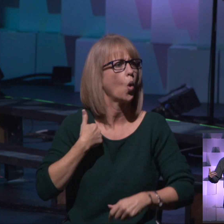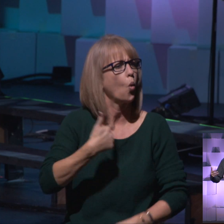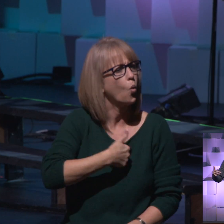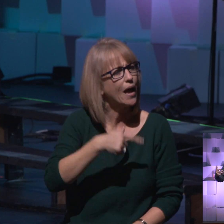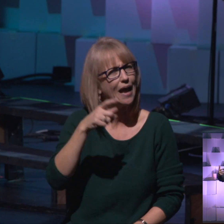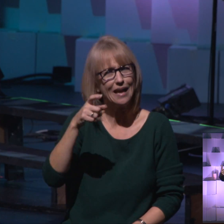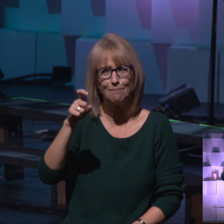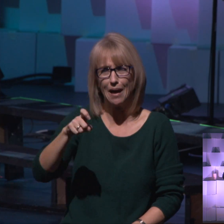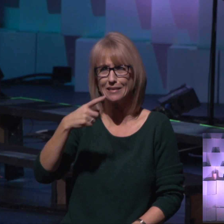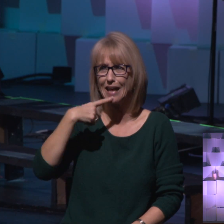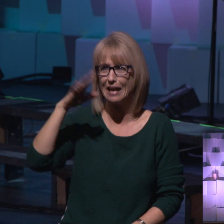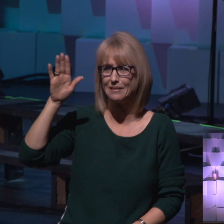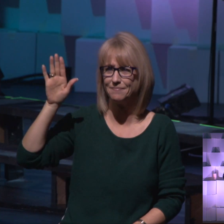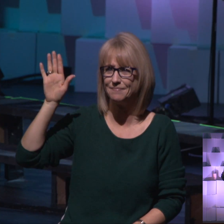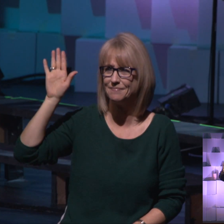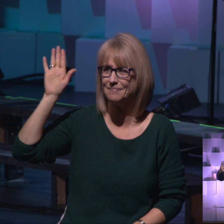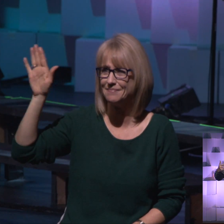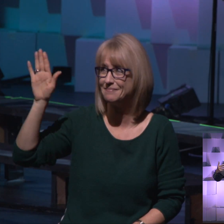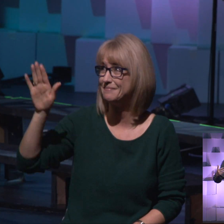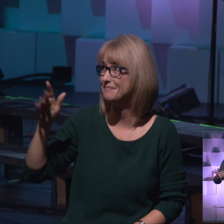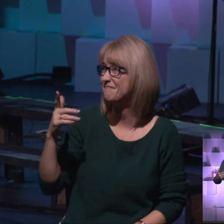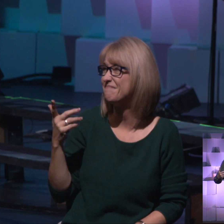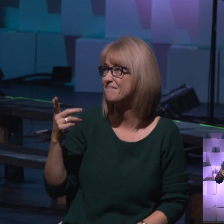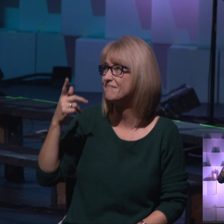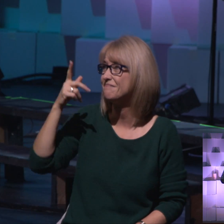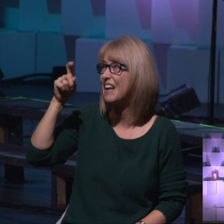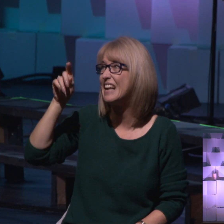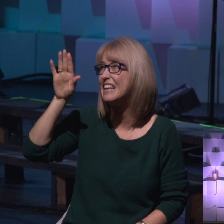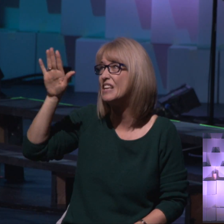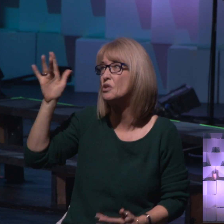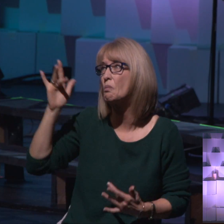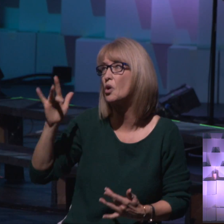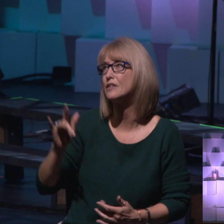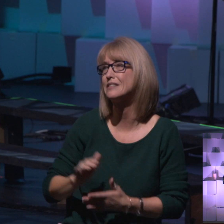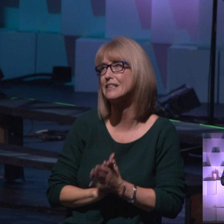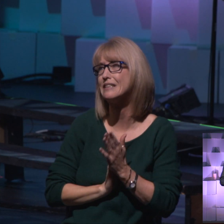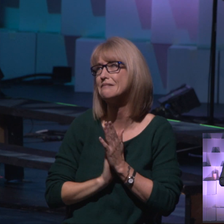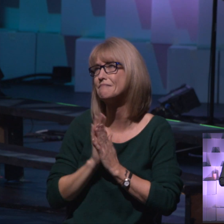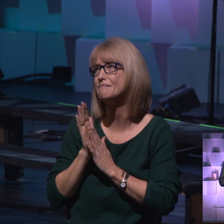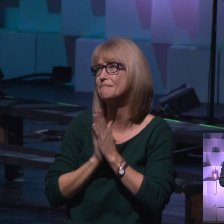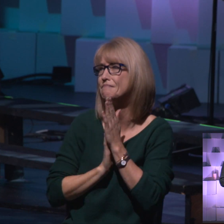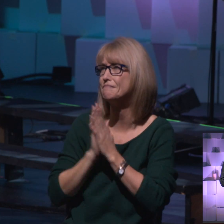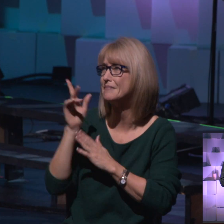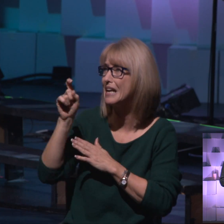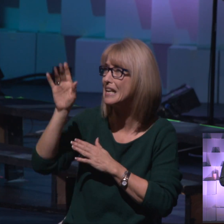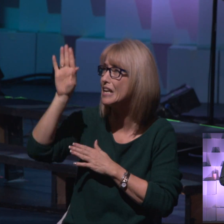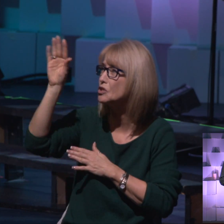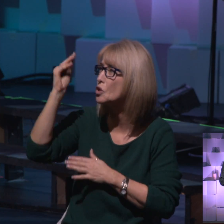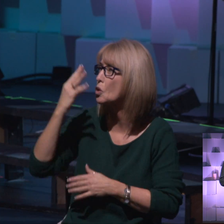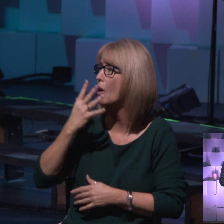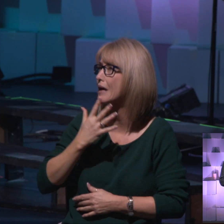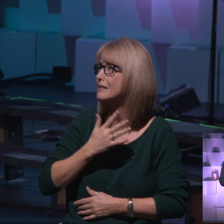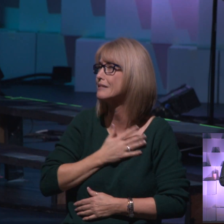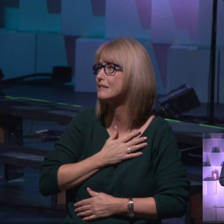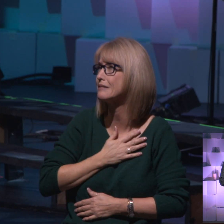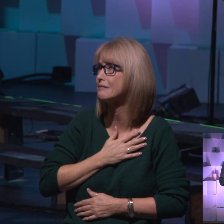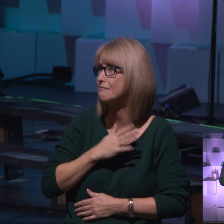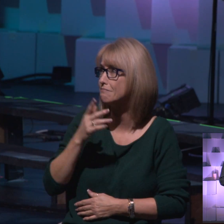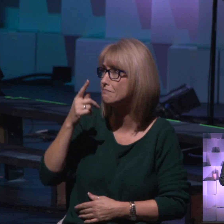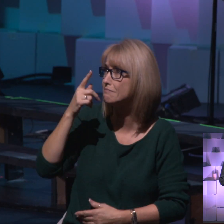don't deserve this. And I need the grace that you've come to offer to each one of us. And his answer is